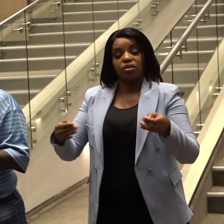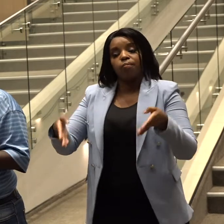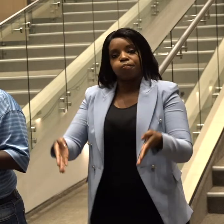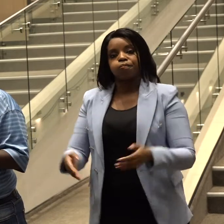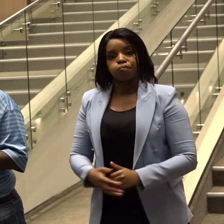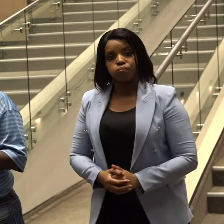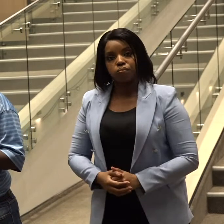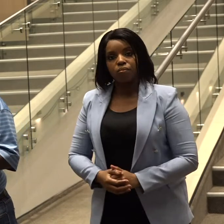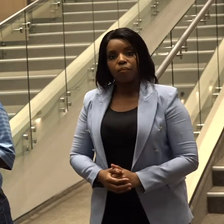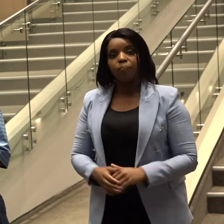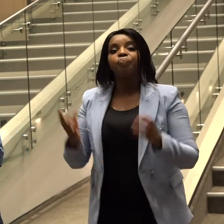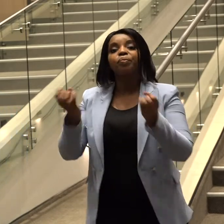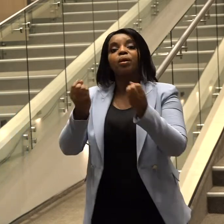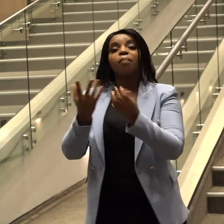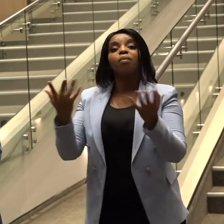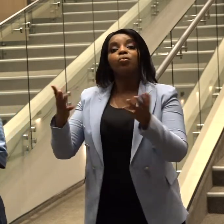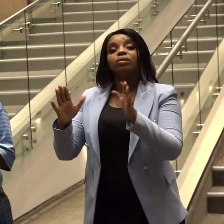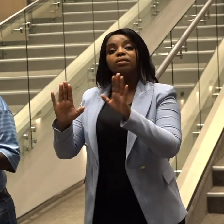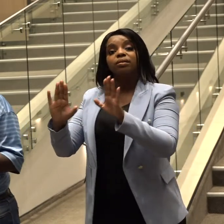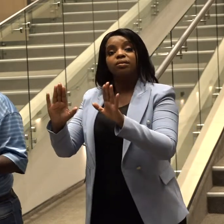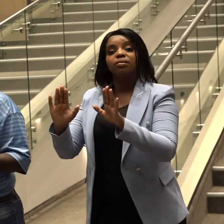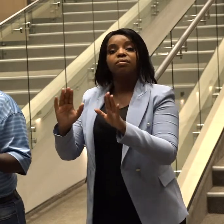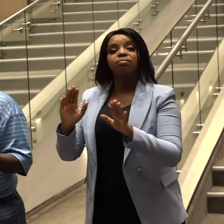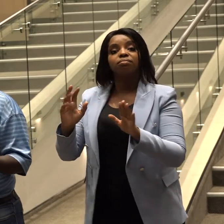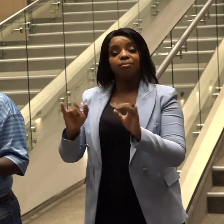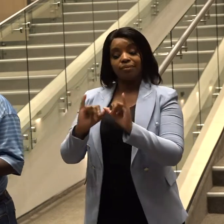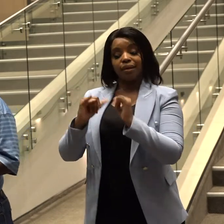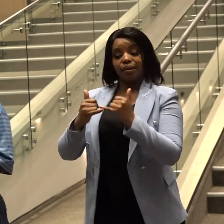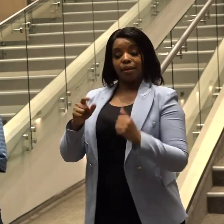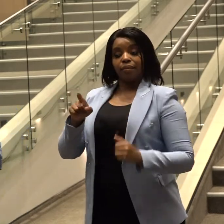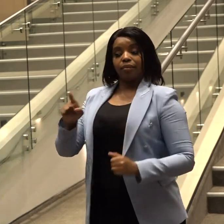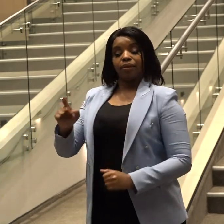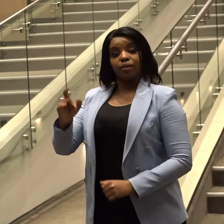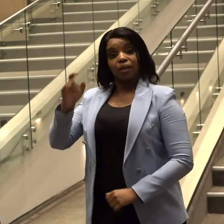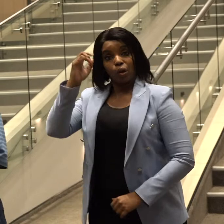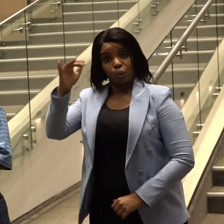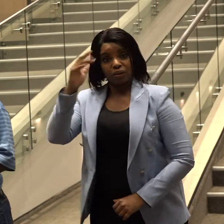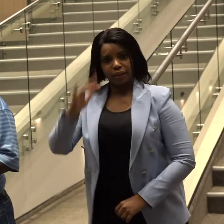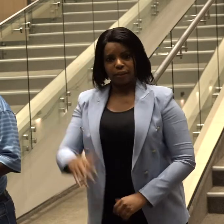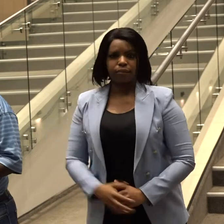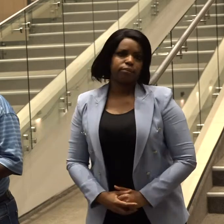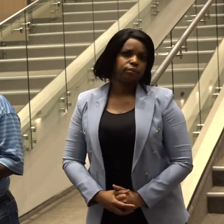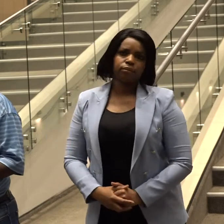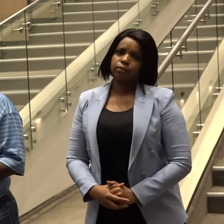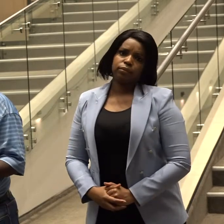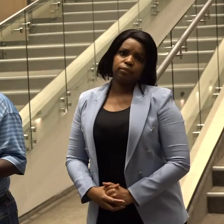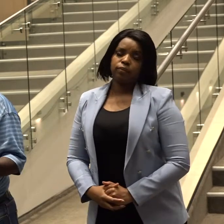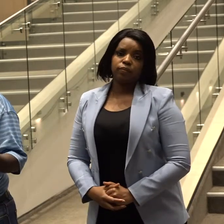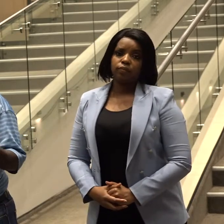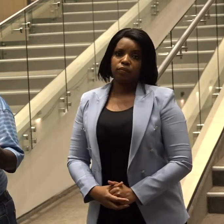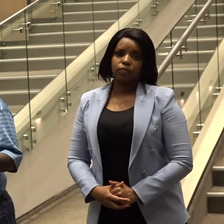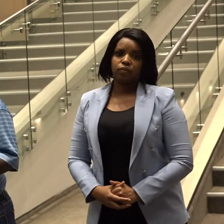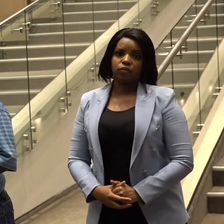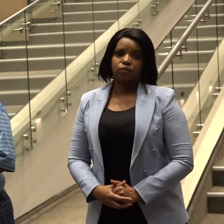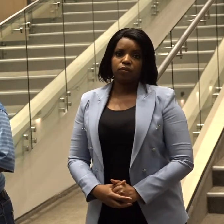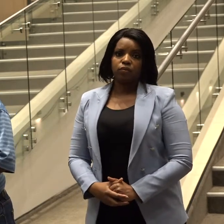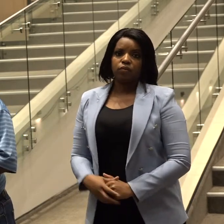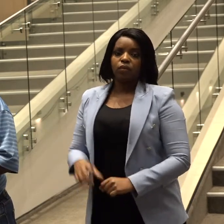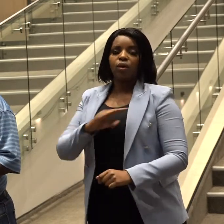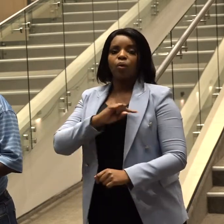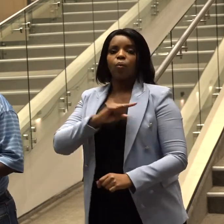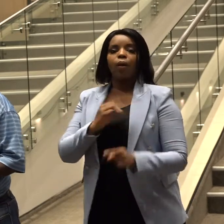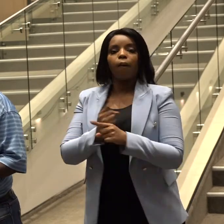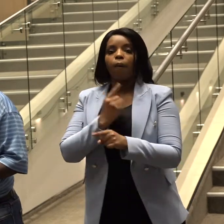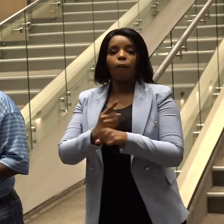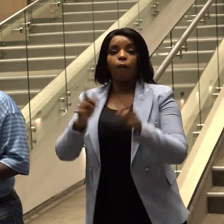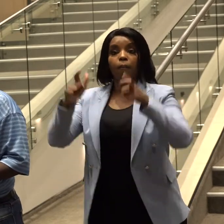most of the our Imaging companies are not being considered most of our being considered is the big names companies